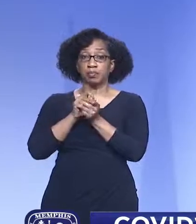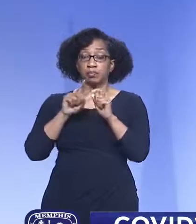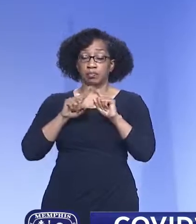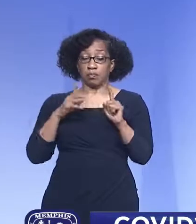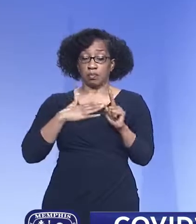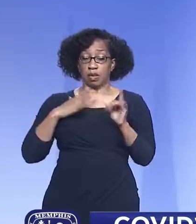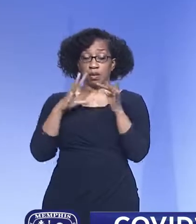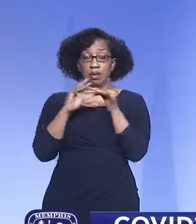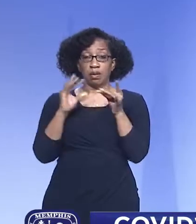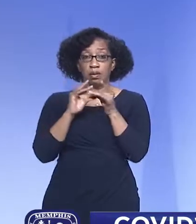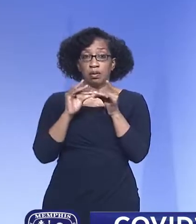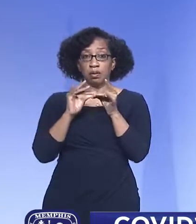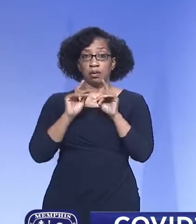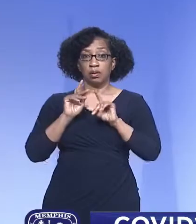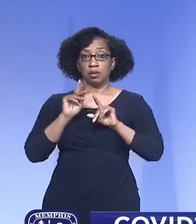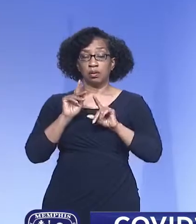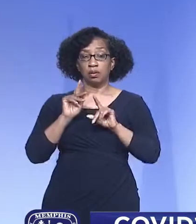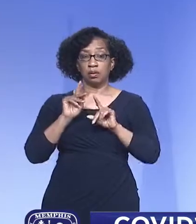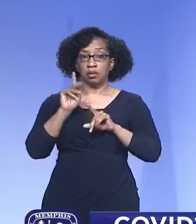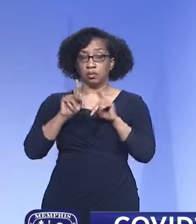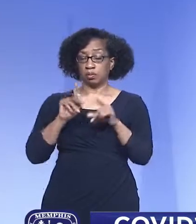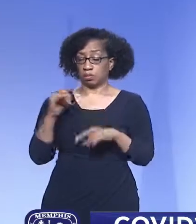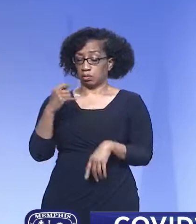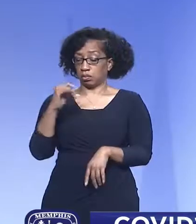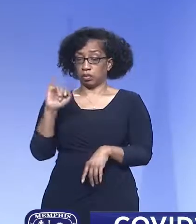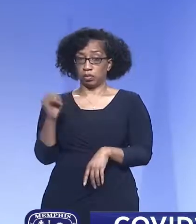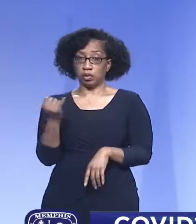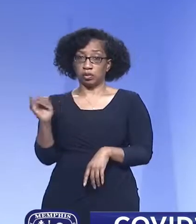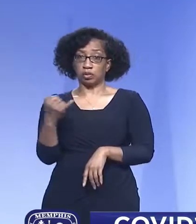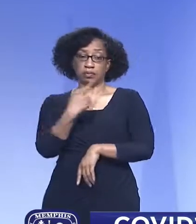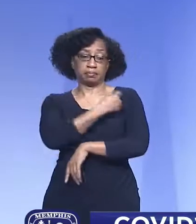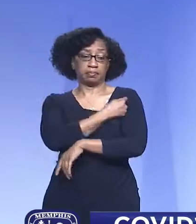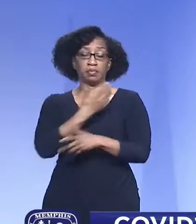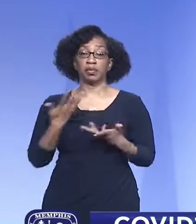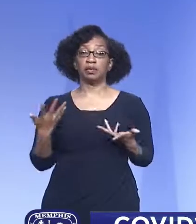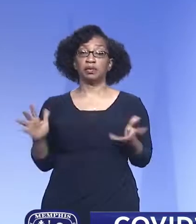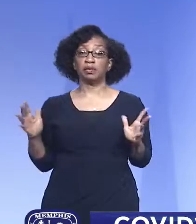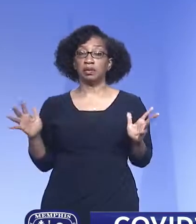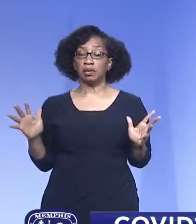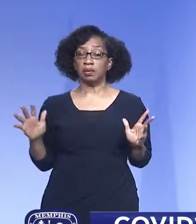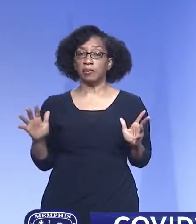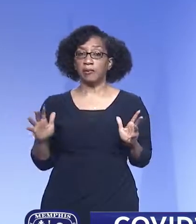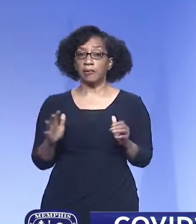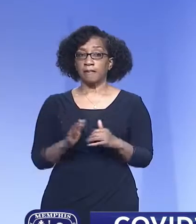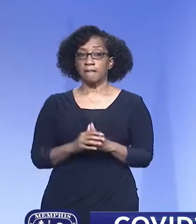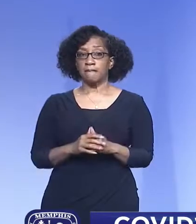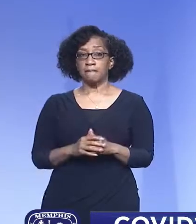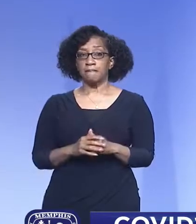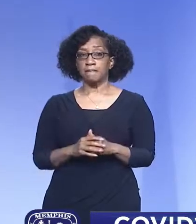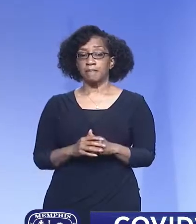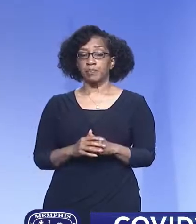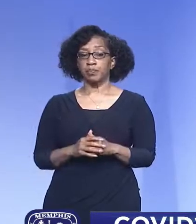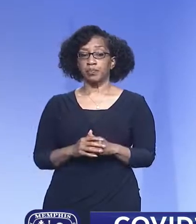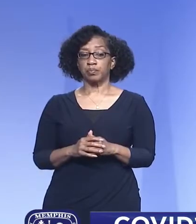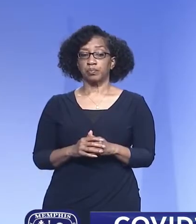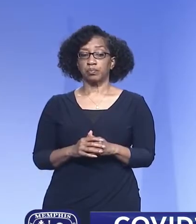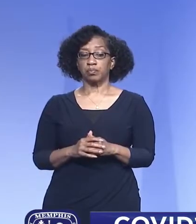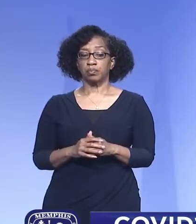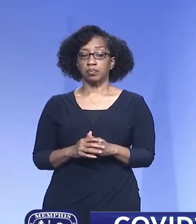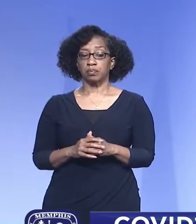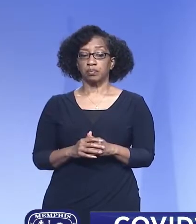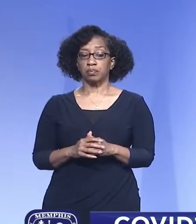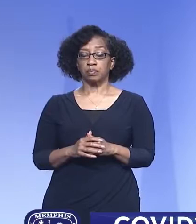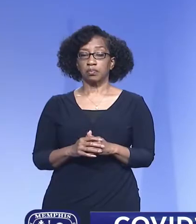message to those who have received the vaccine, Johnson & Johnson, we're